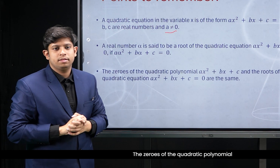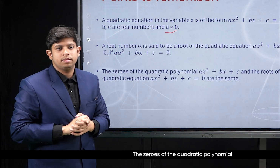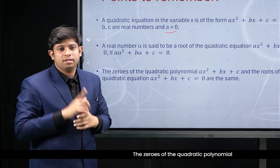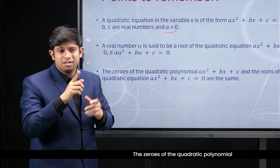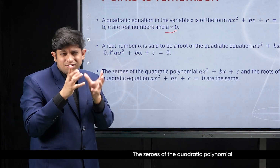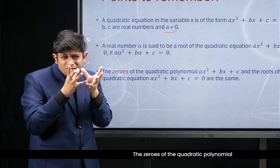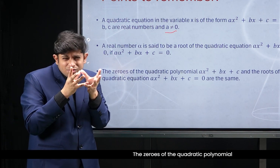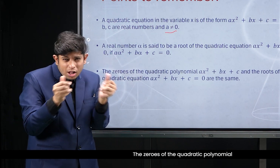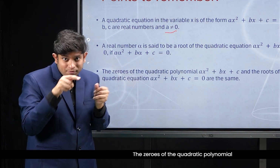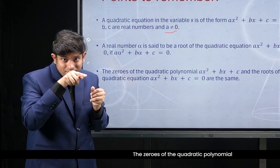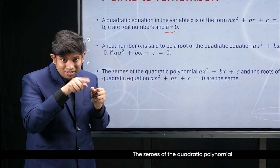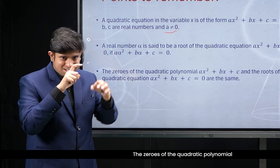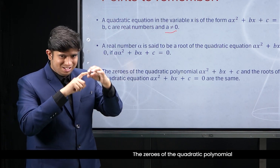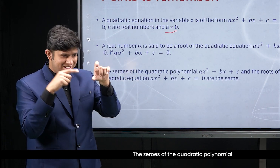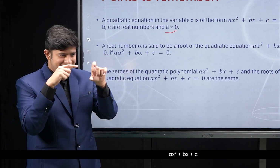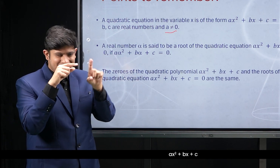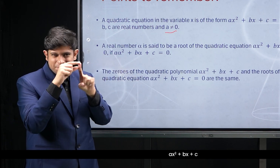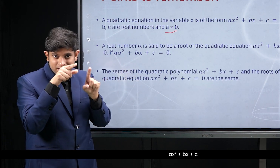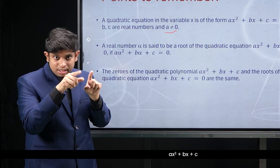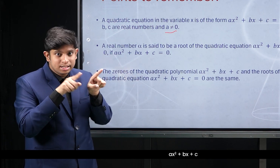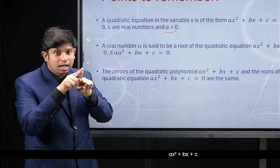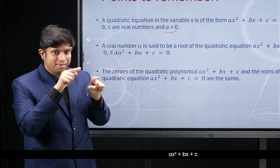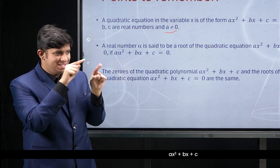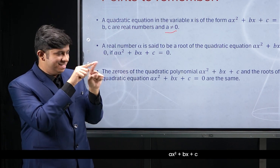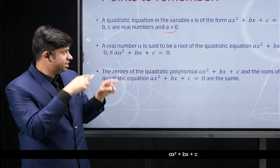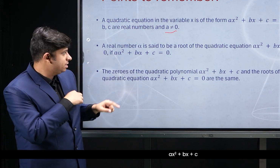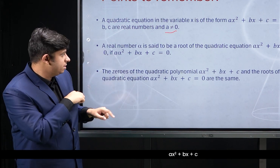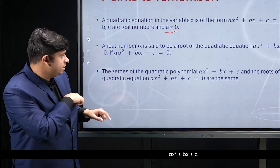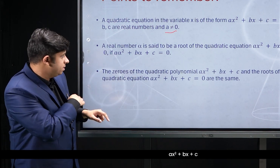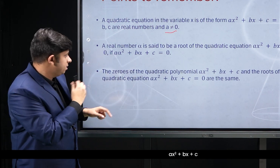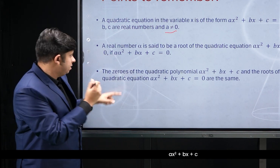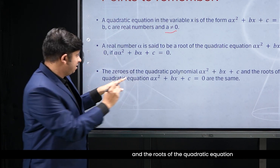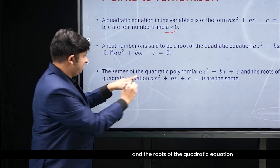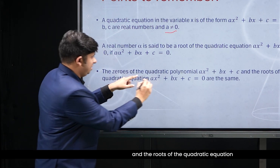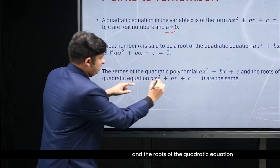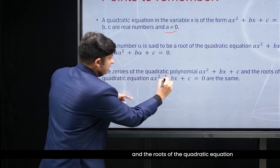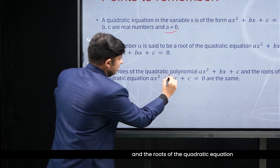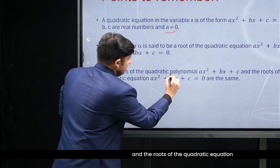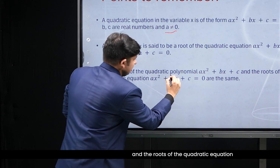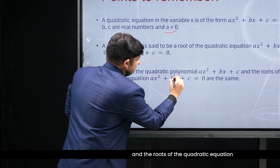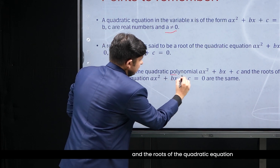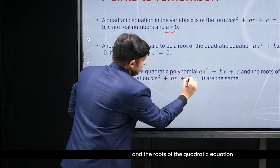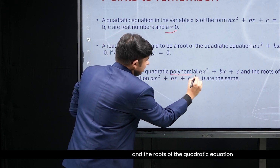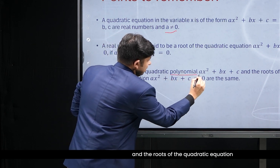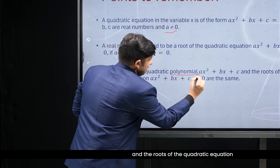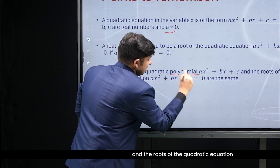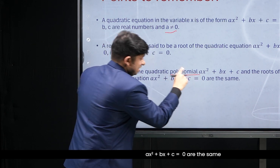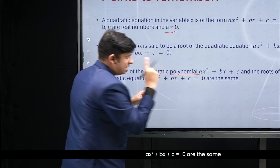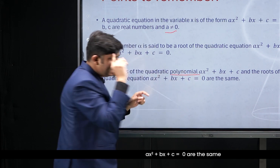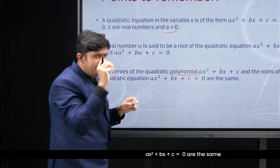The zeros of the quadratic polynomial ax square plus bx plus c and the roots of the quadratic equation ax square